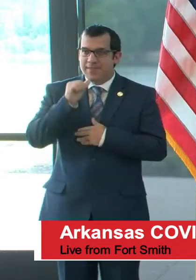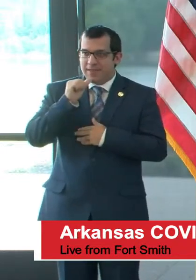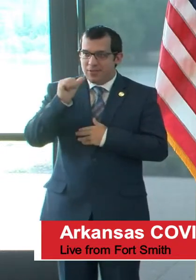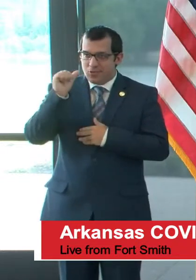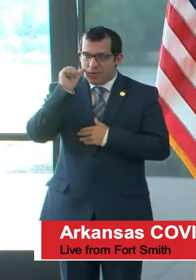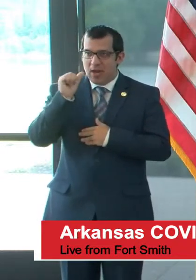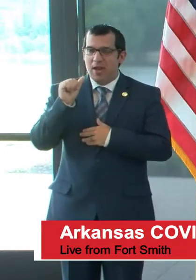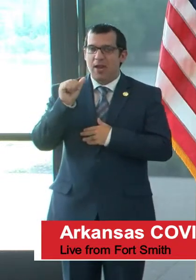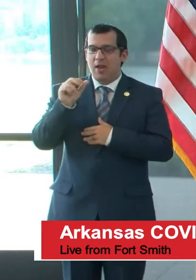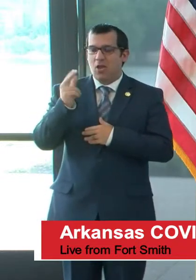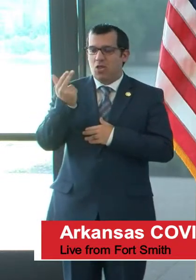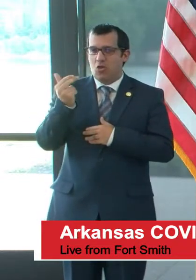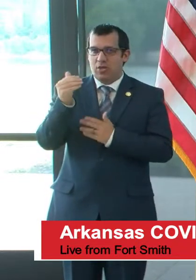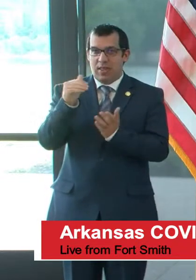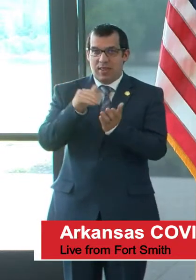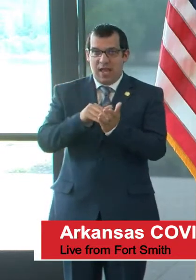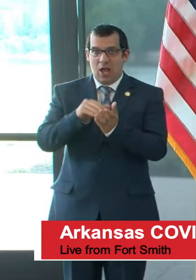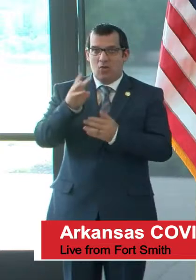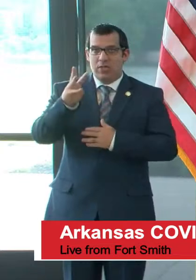Yesterday, we had